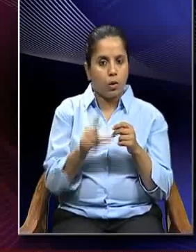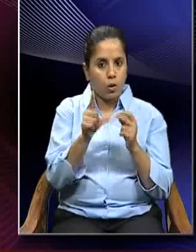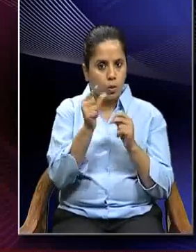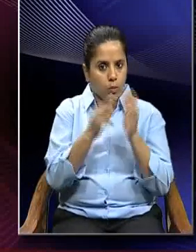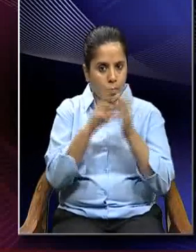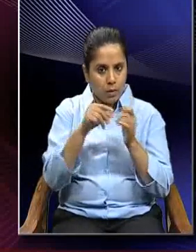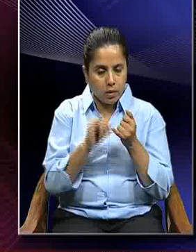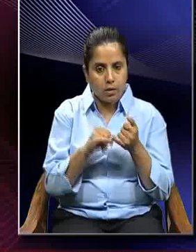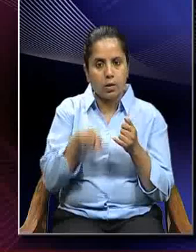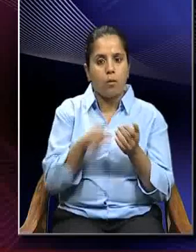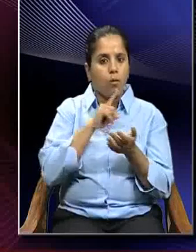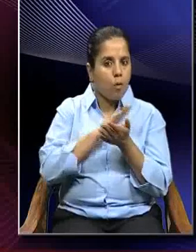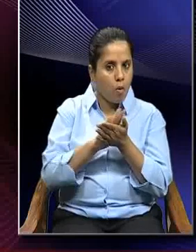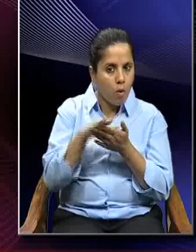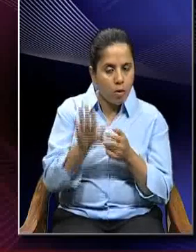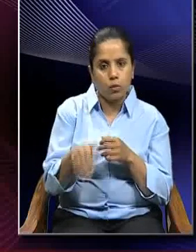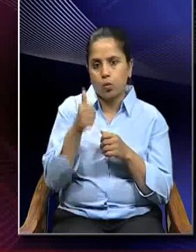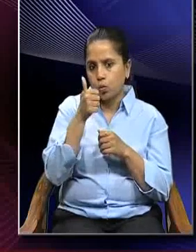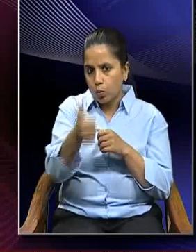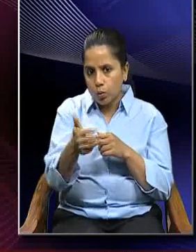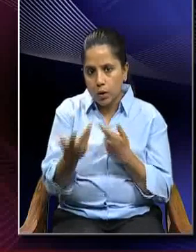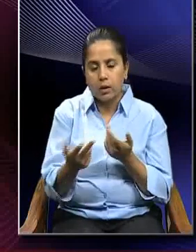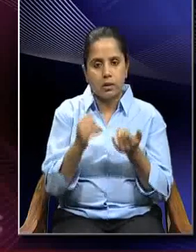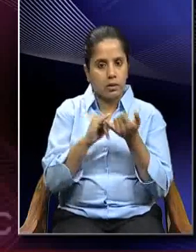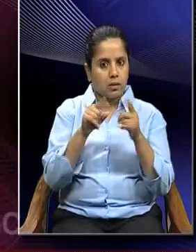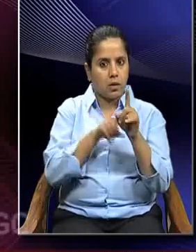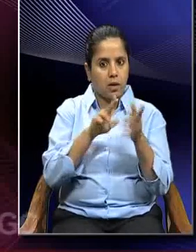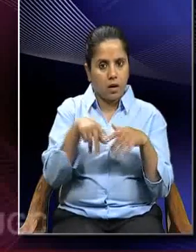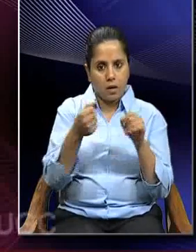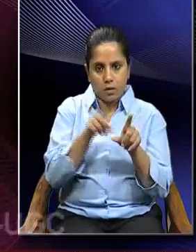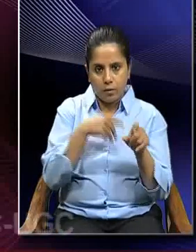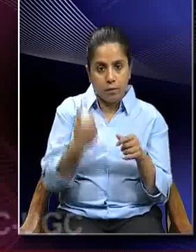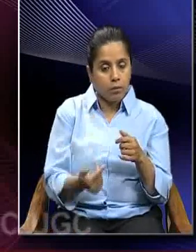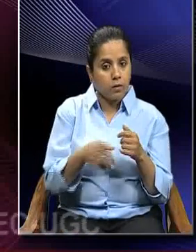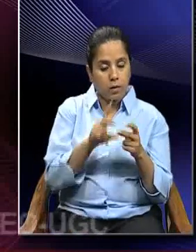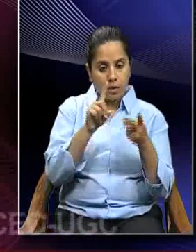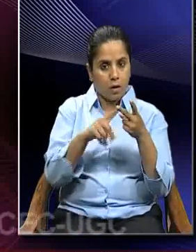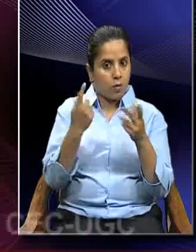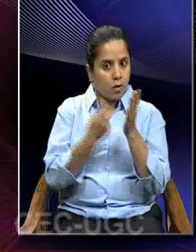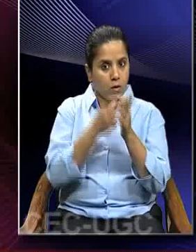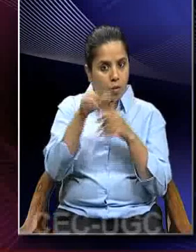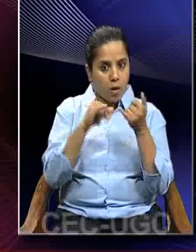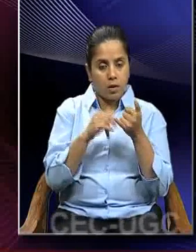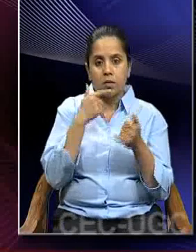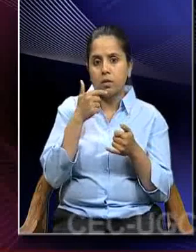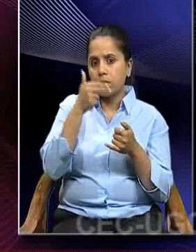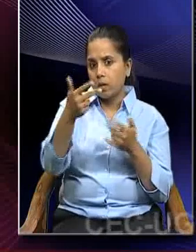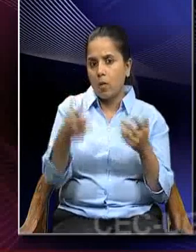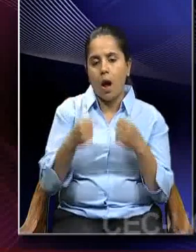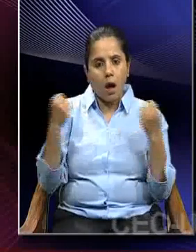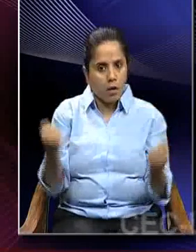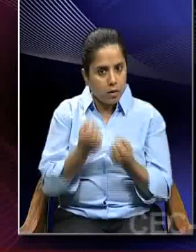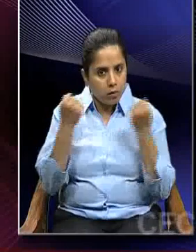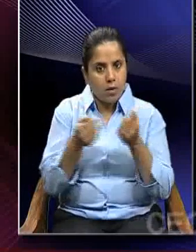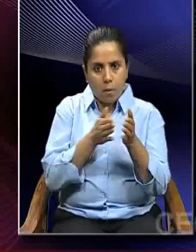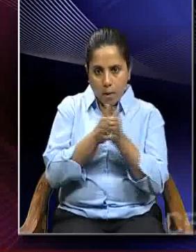purity, goodness, synergy. Second one is Rajas, that is Rajas we call it activity, passion